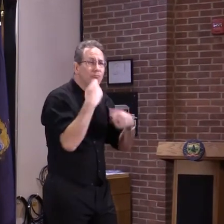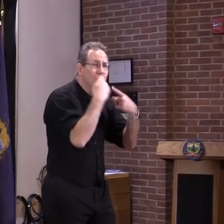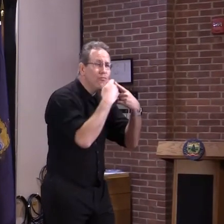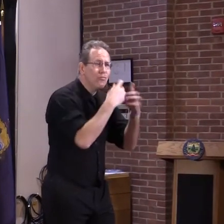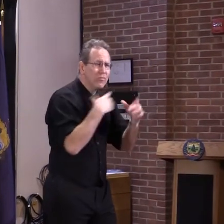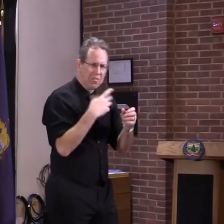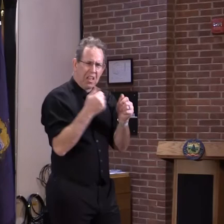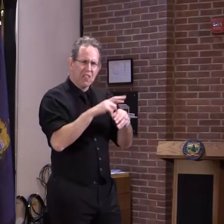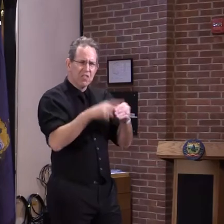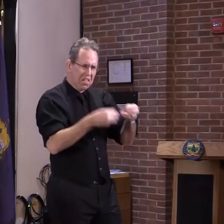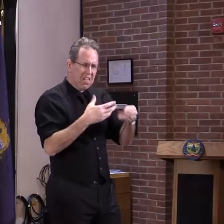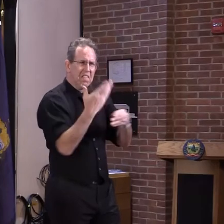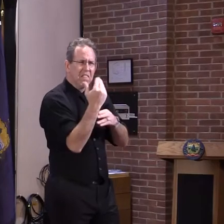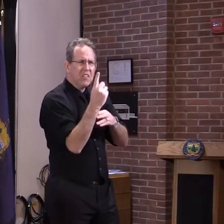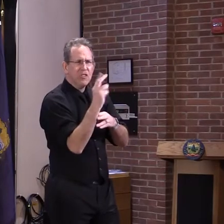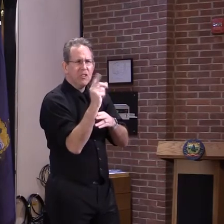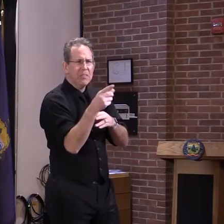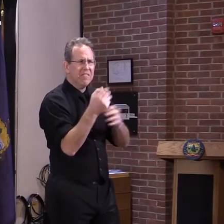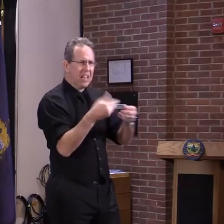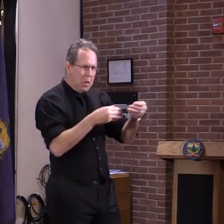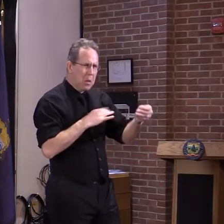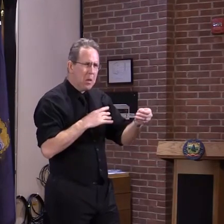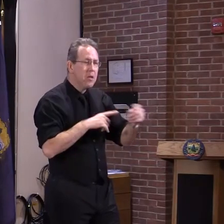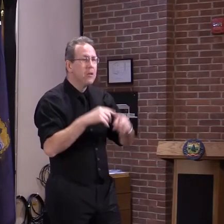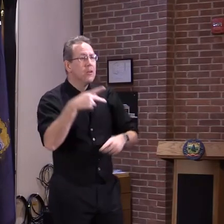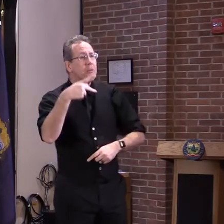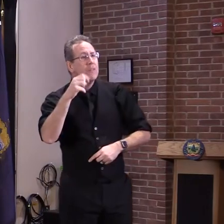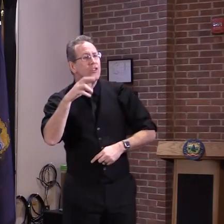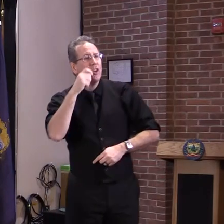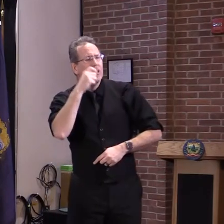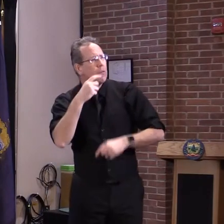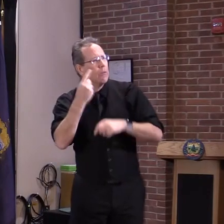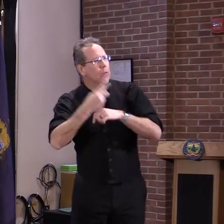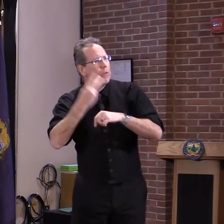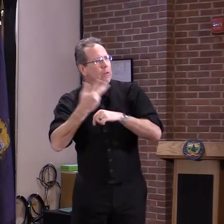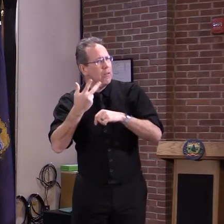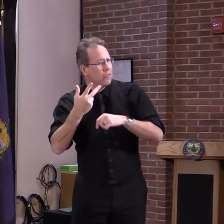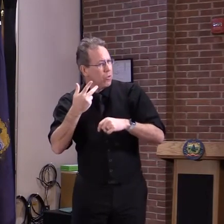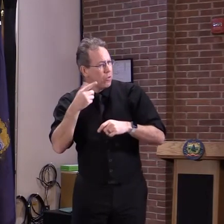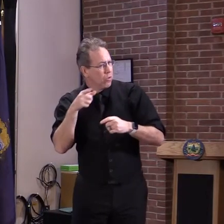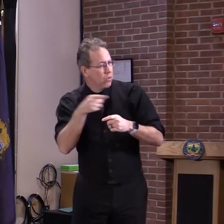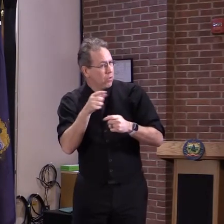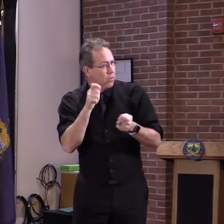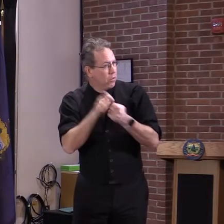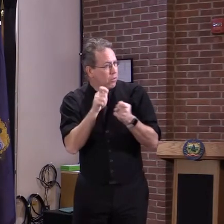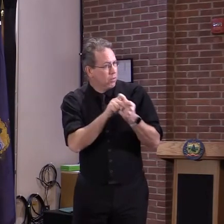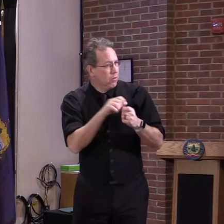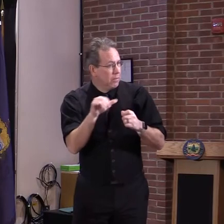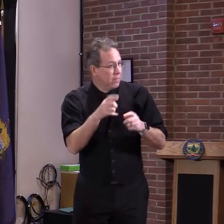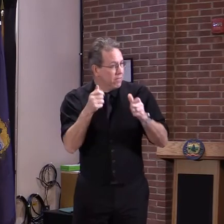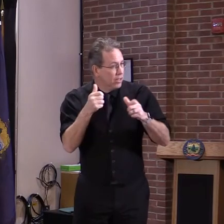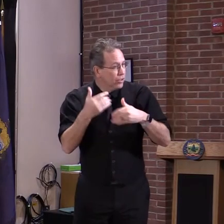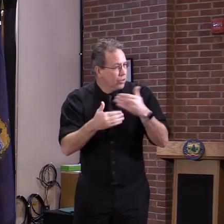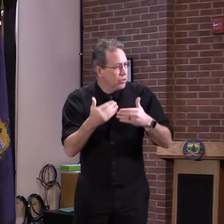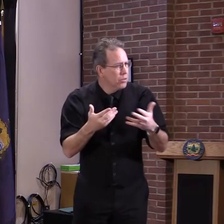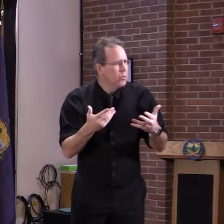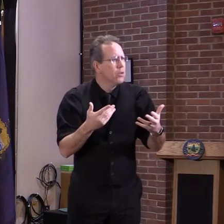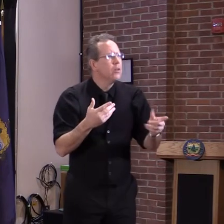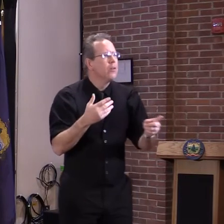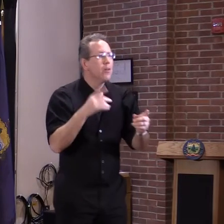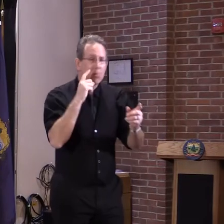tool going? Are you seeing results come through there, or do you wish that it would be utilized more fully?